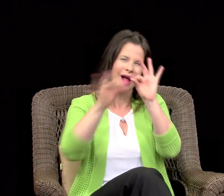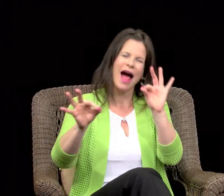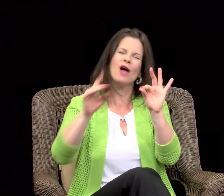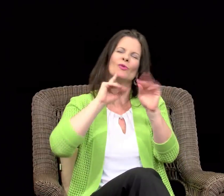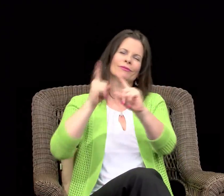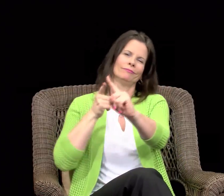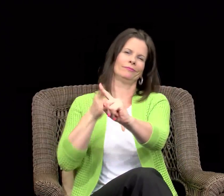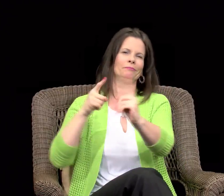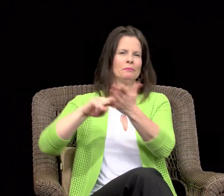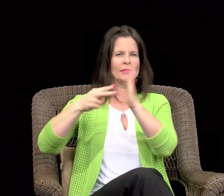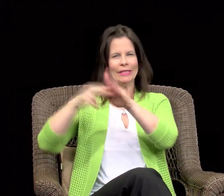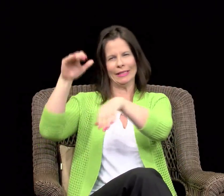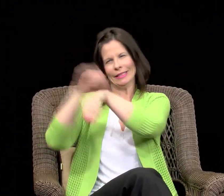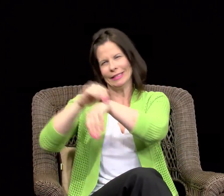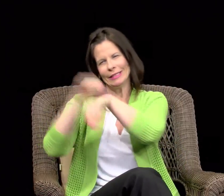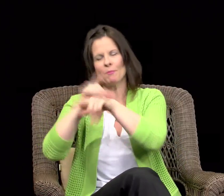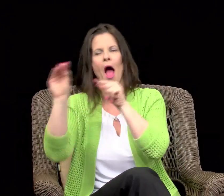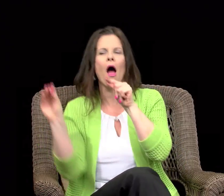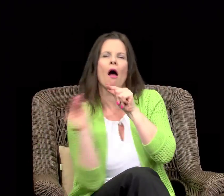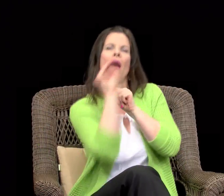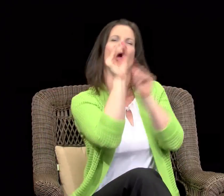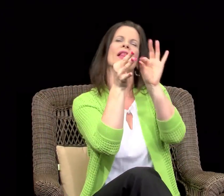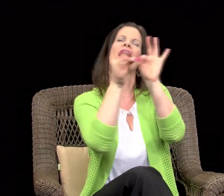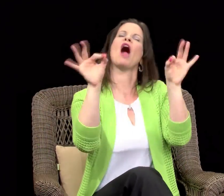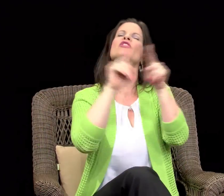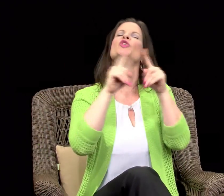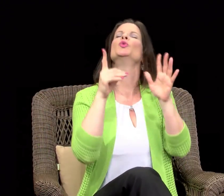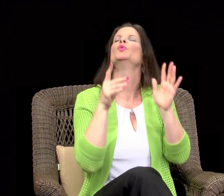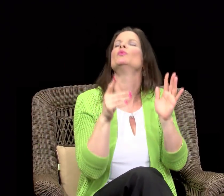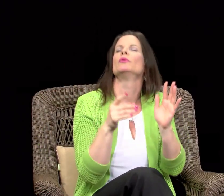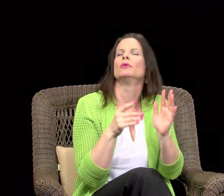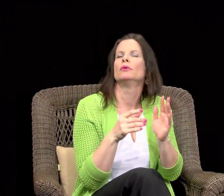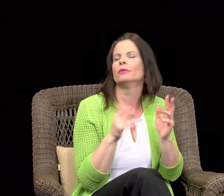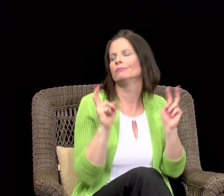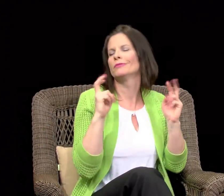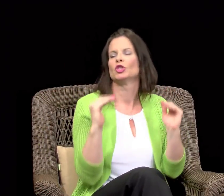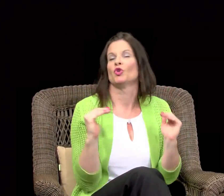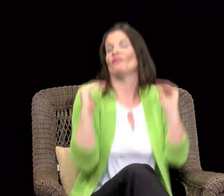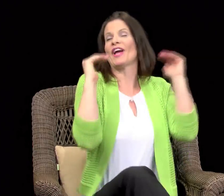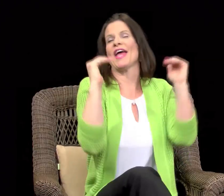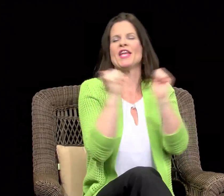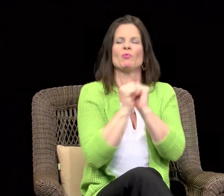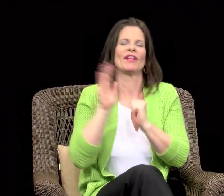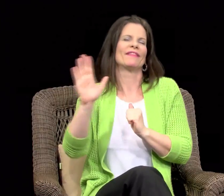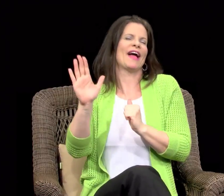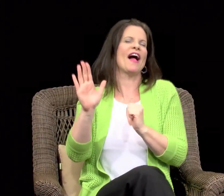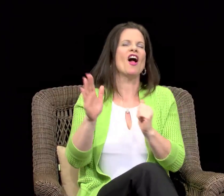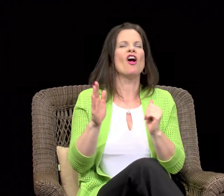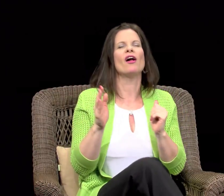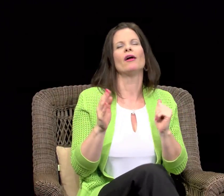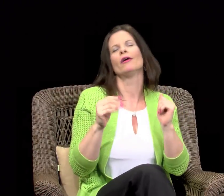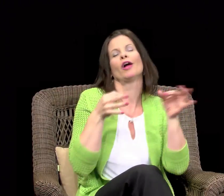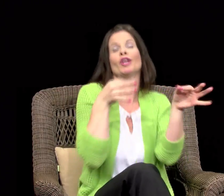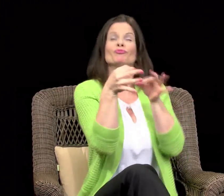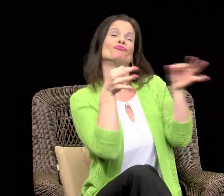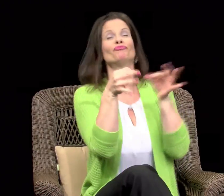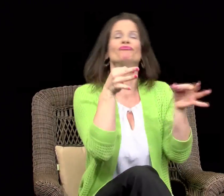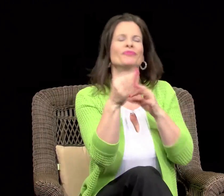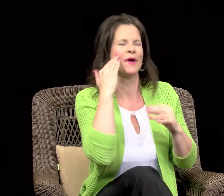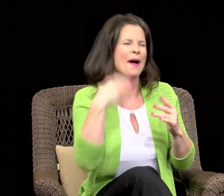believed. But he spoke language. He spoke English. And that's what he was saying, to be